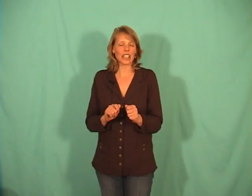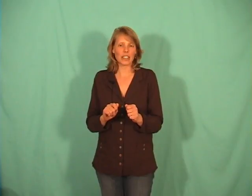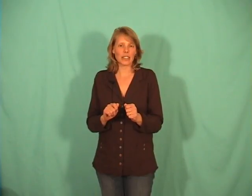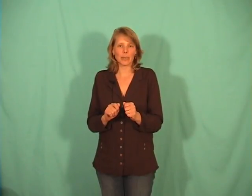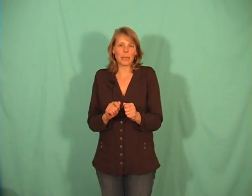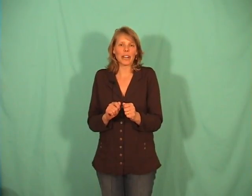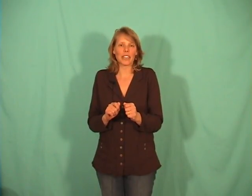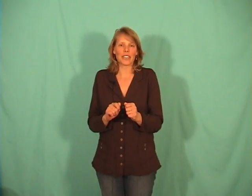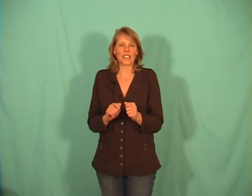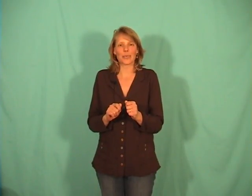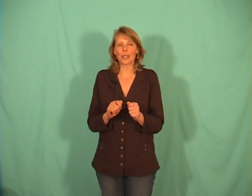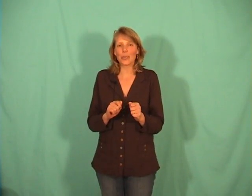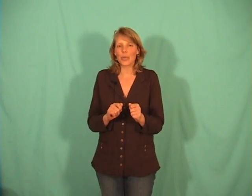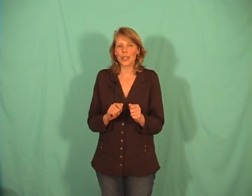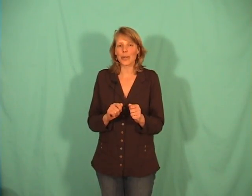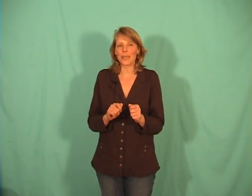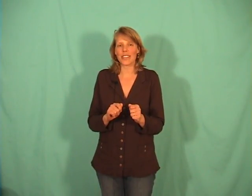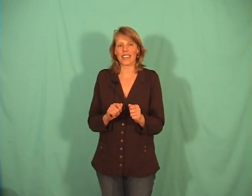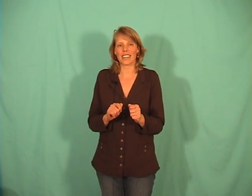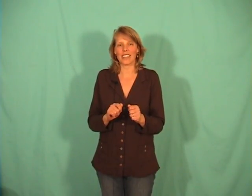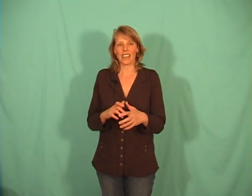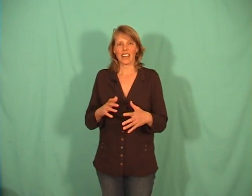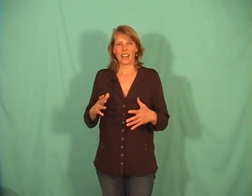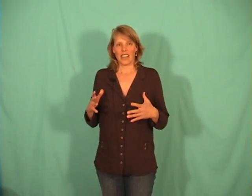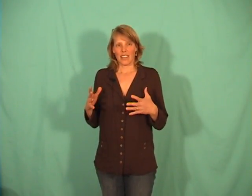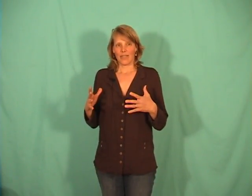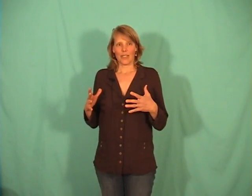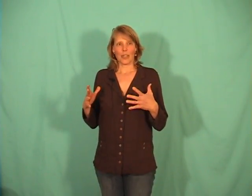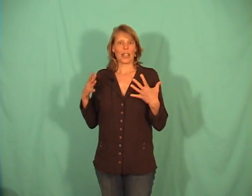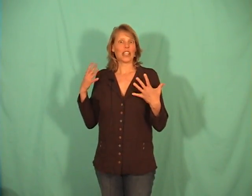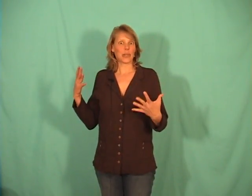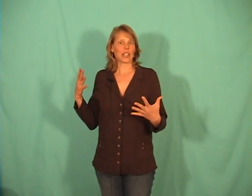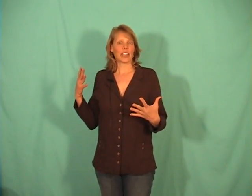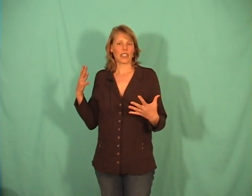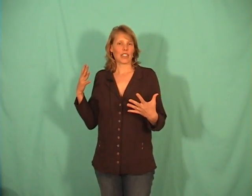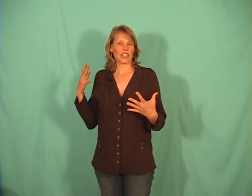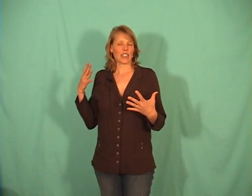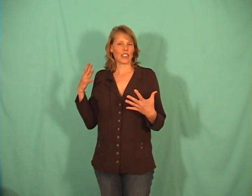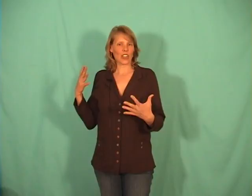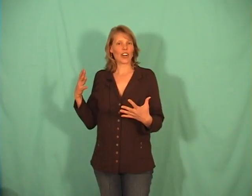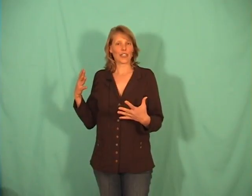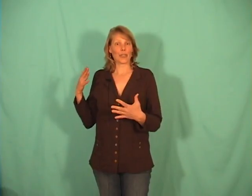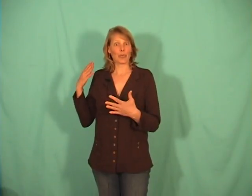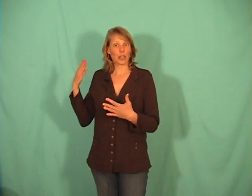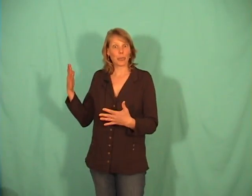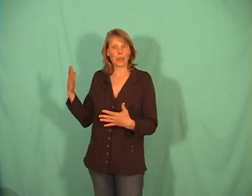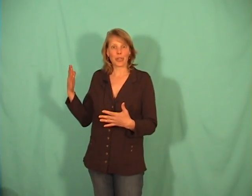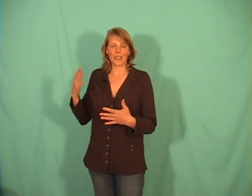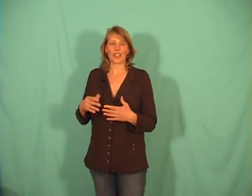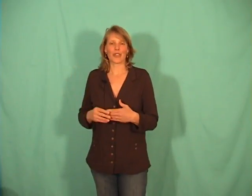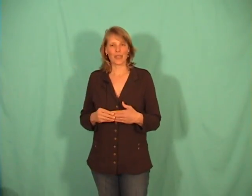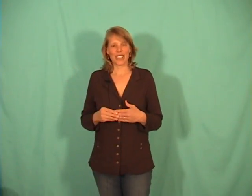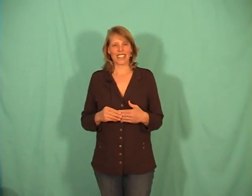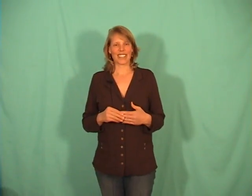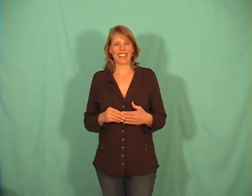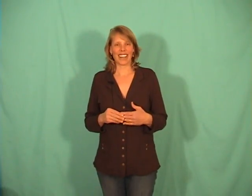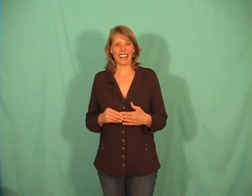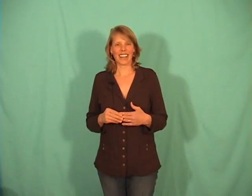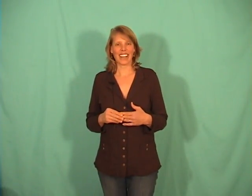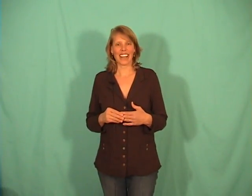real bugs and real worms and, hearing the songs of real birds in the trees.